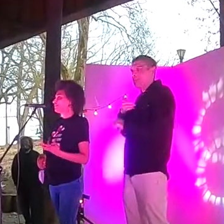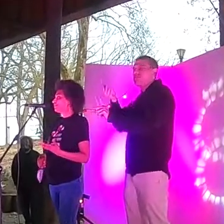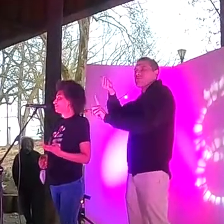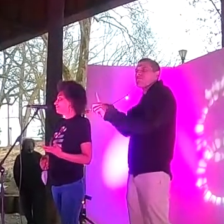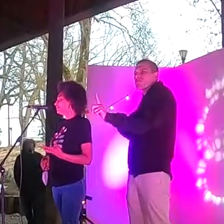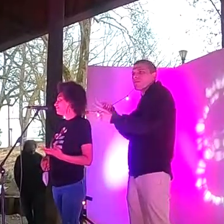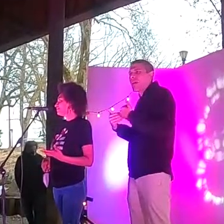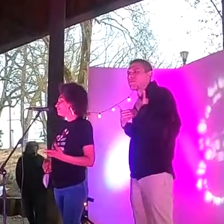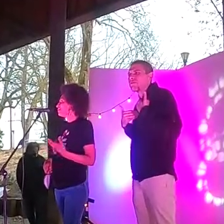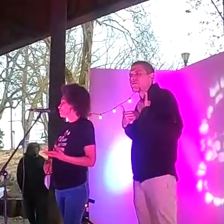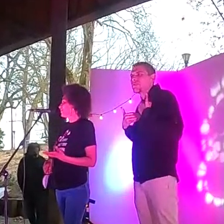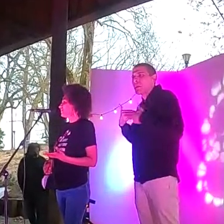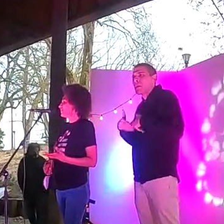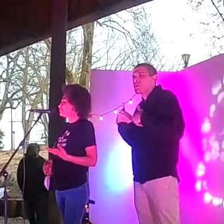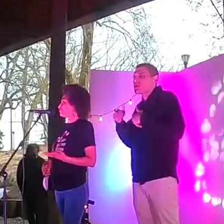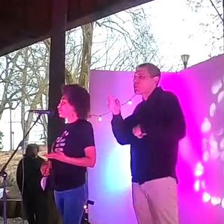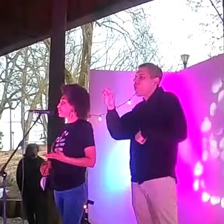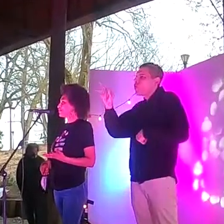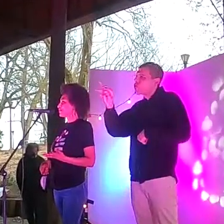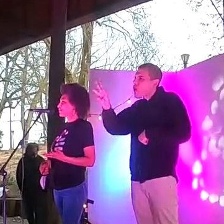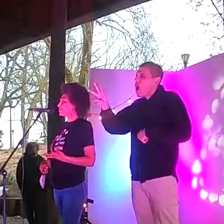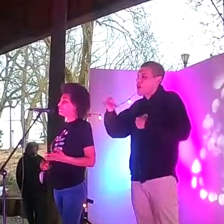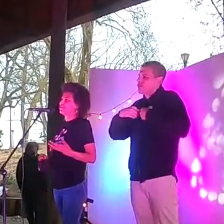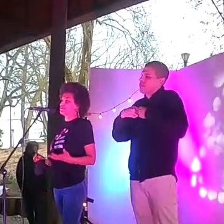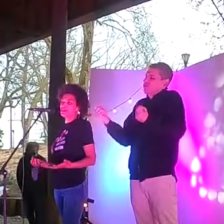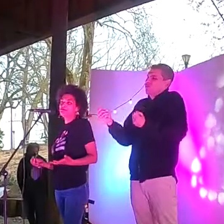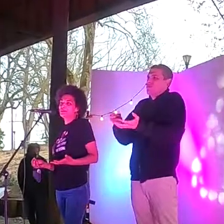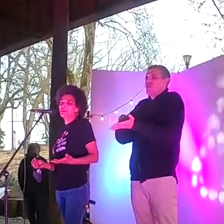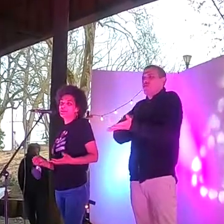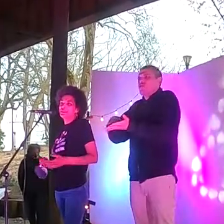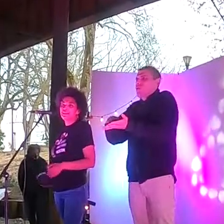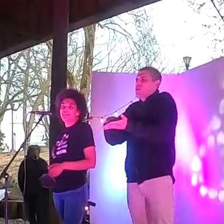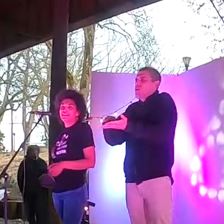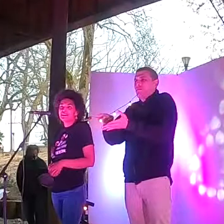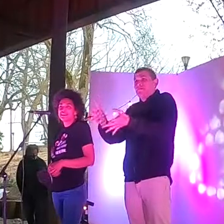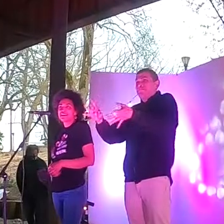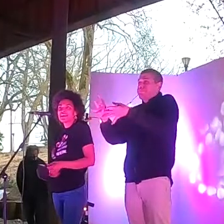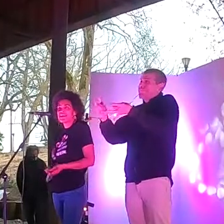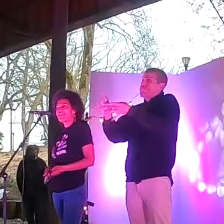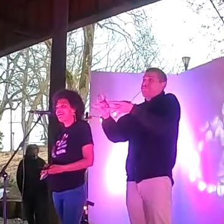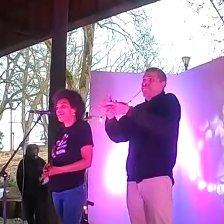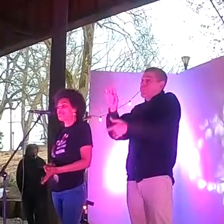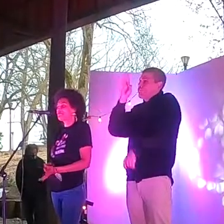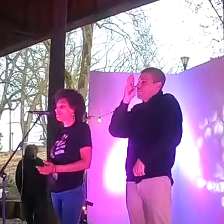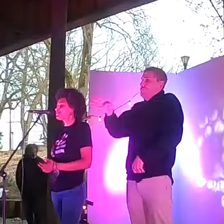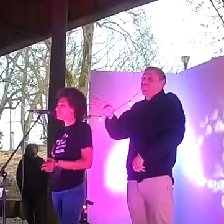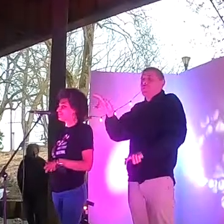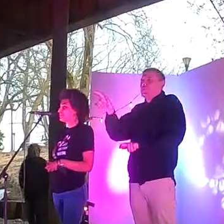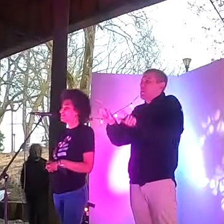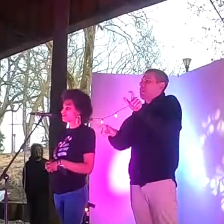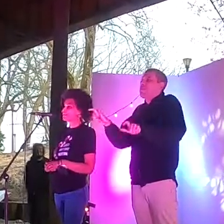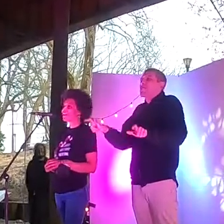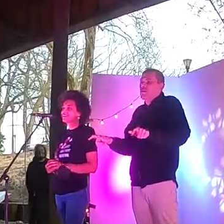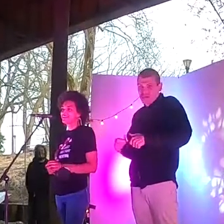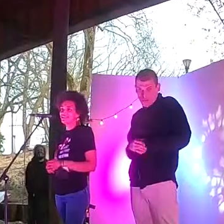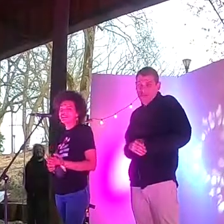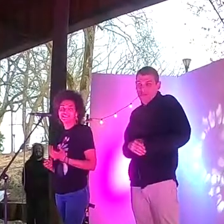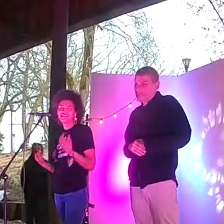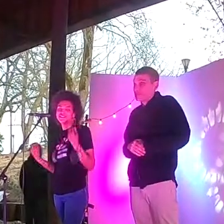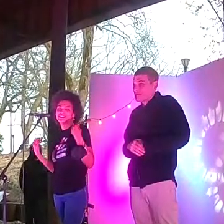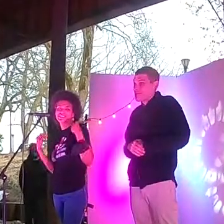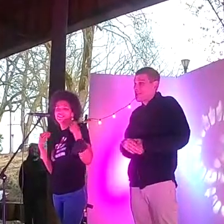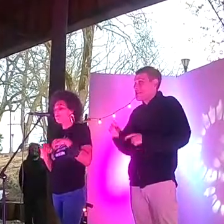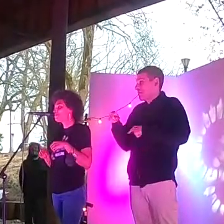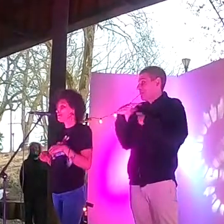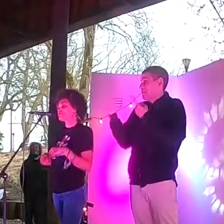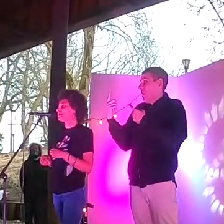raw, real, liberated truth to the people. And I have felt really inspired to